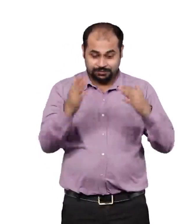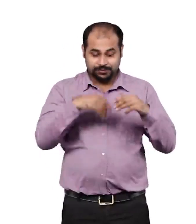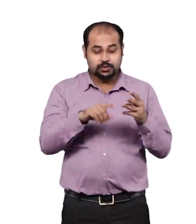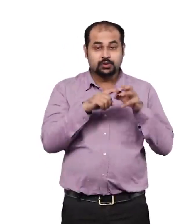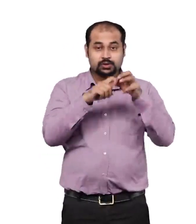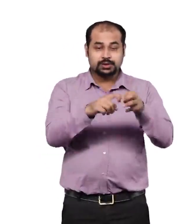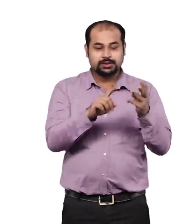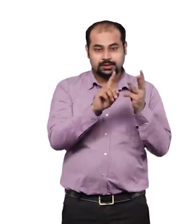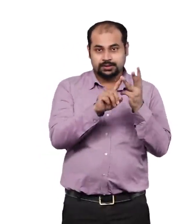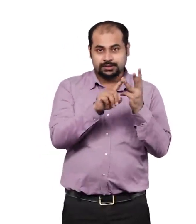Question 3.